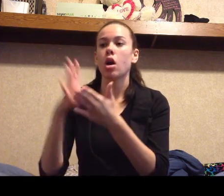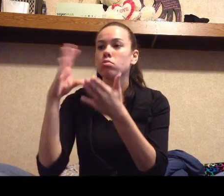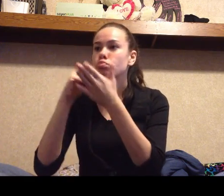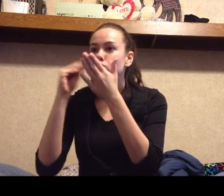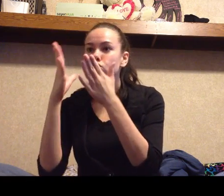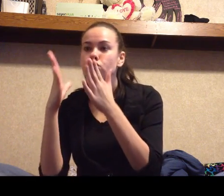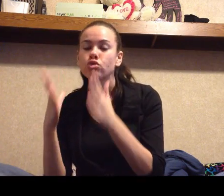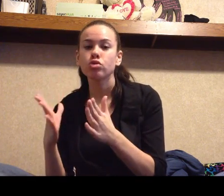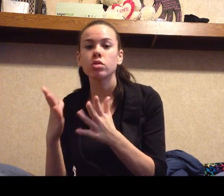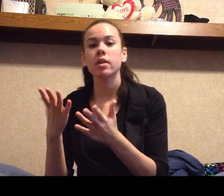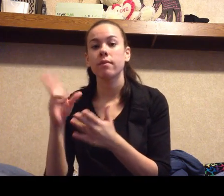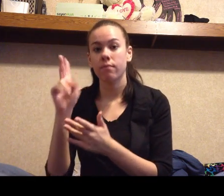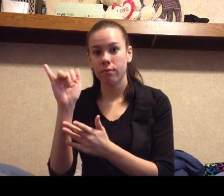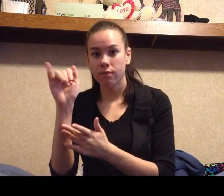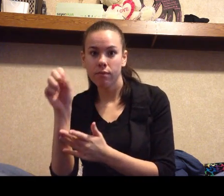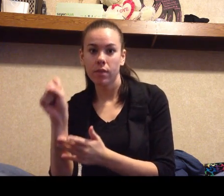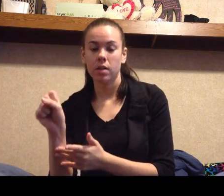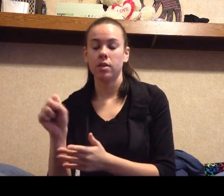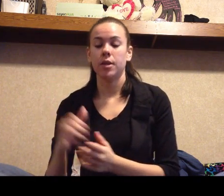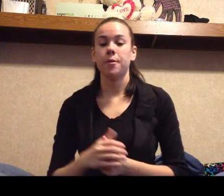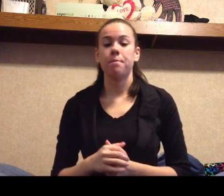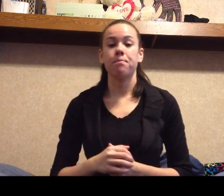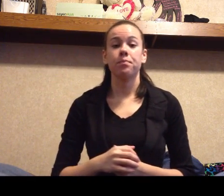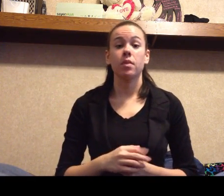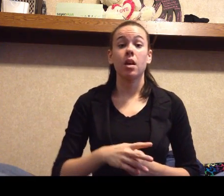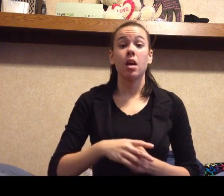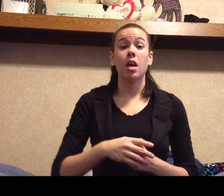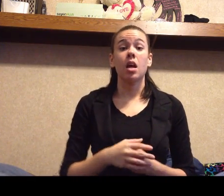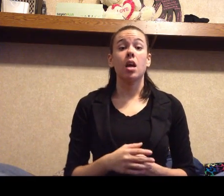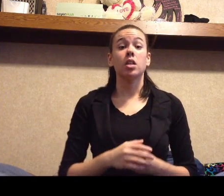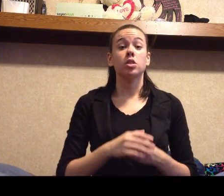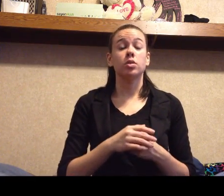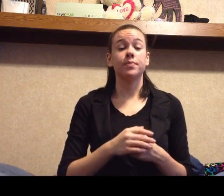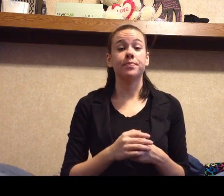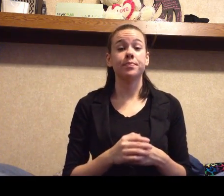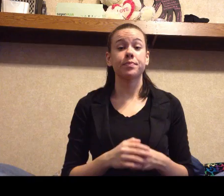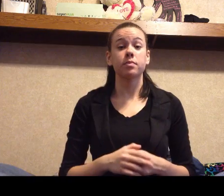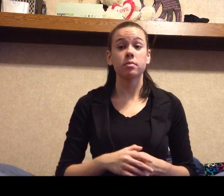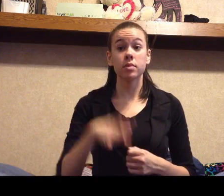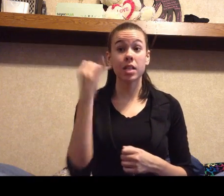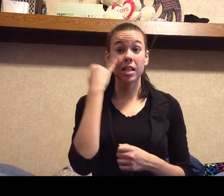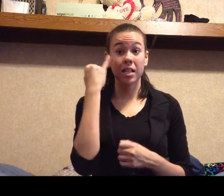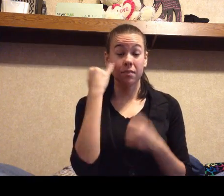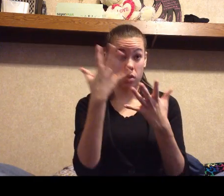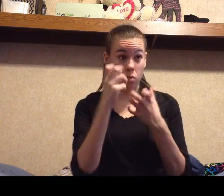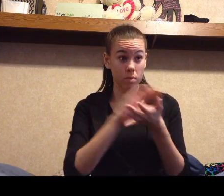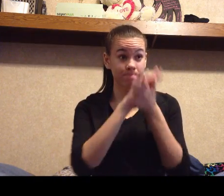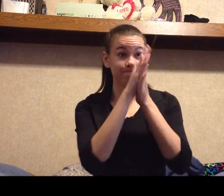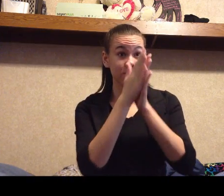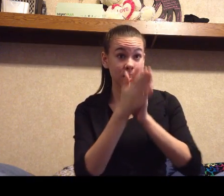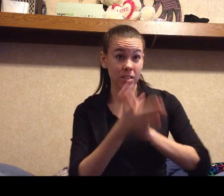visa. In order to become an immigrant or foreign national, you must go through a multi-step